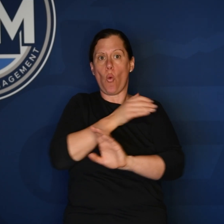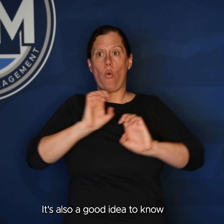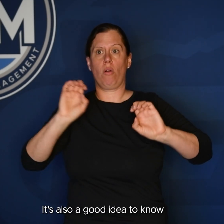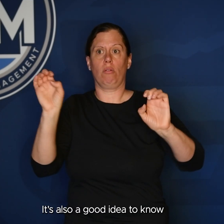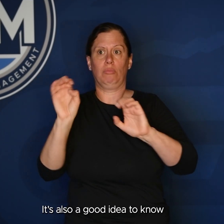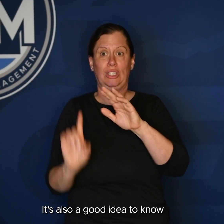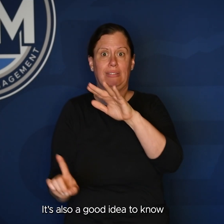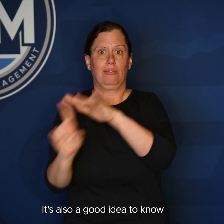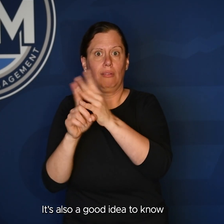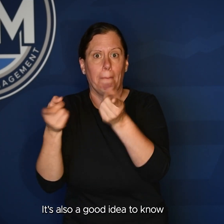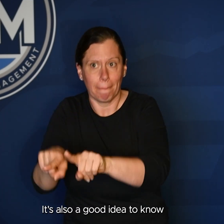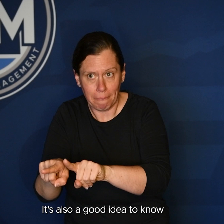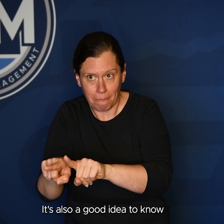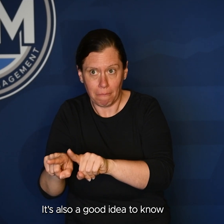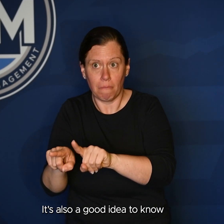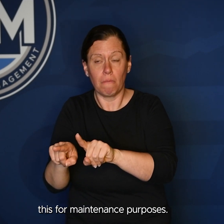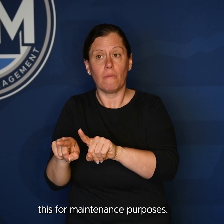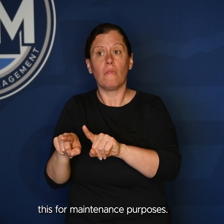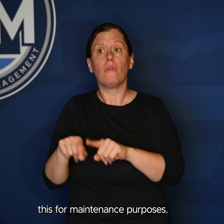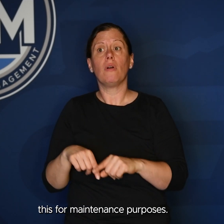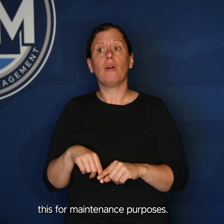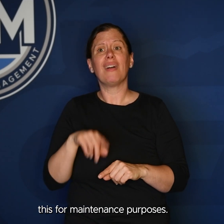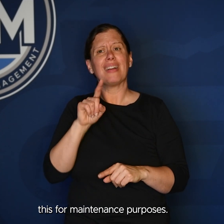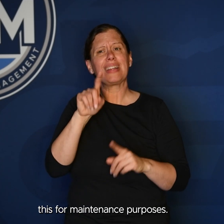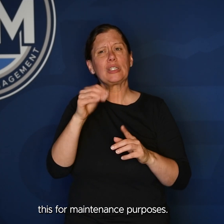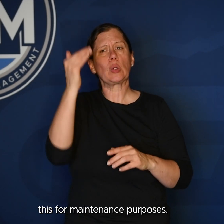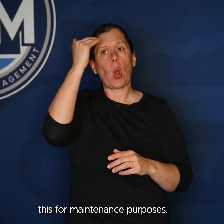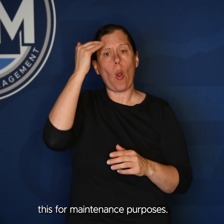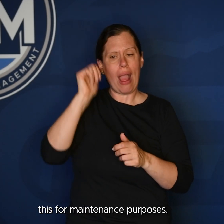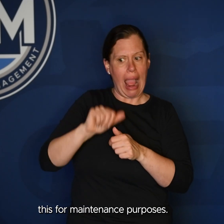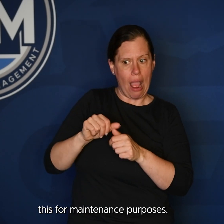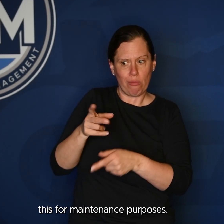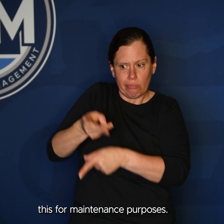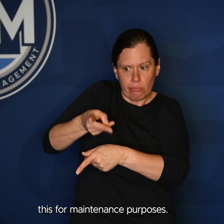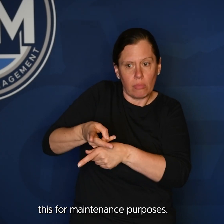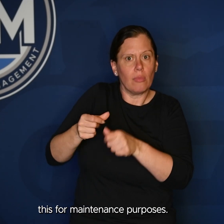It's also a good idea to know this for maintenance purposes.